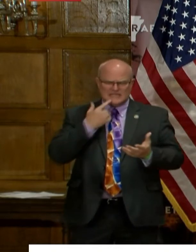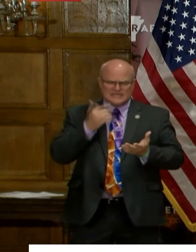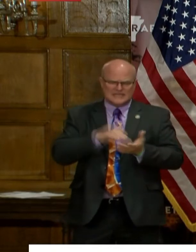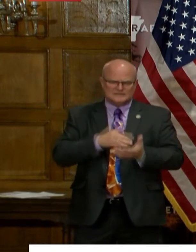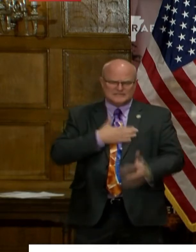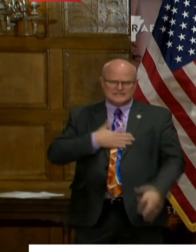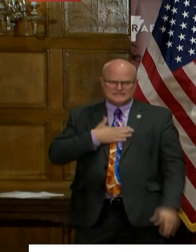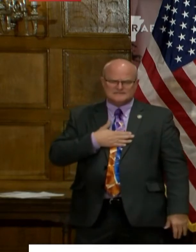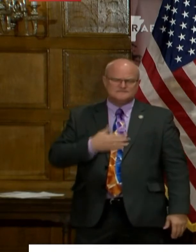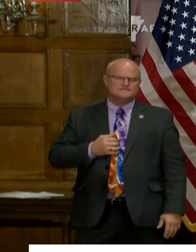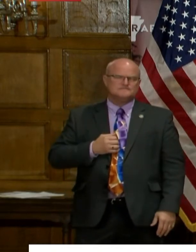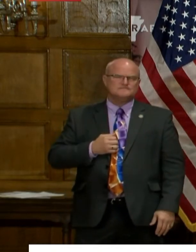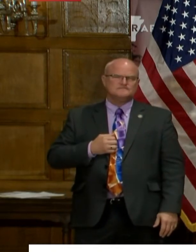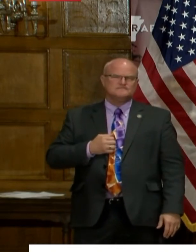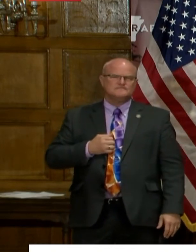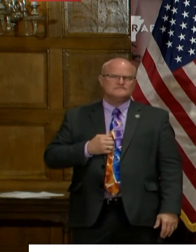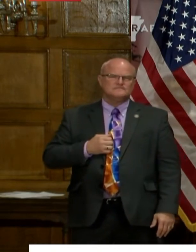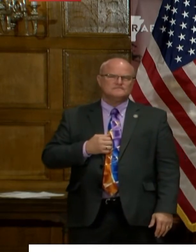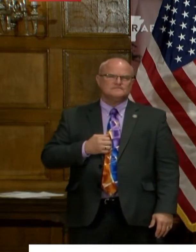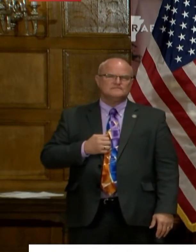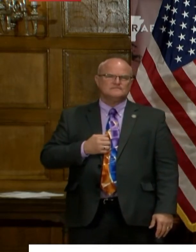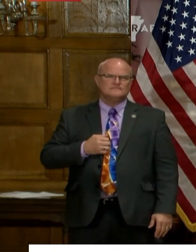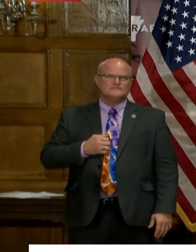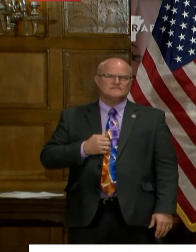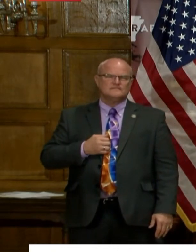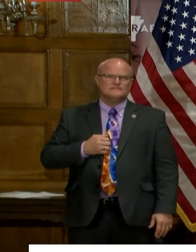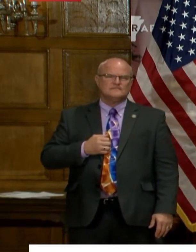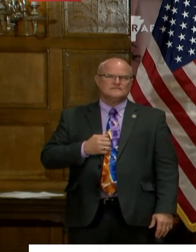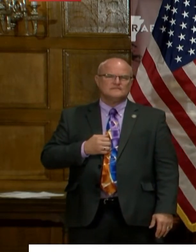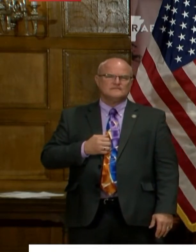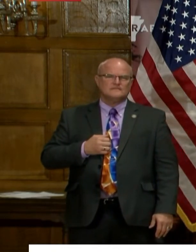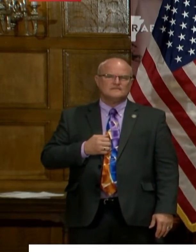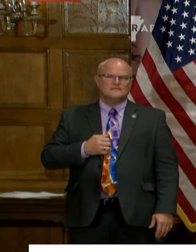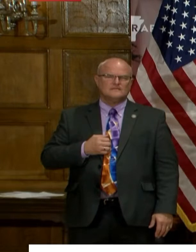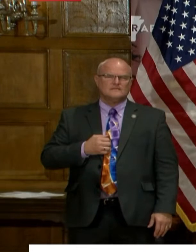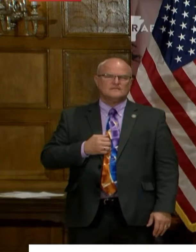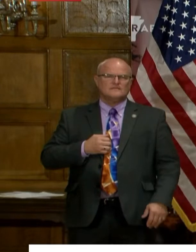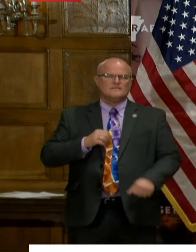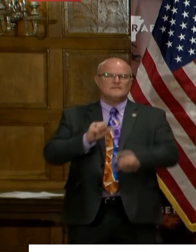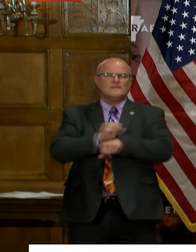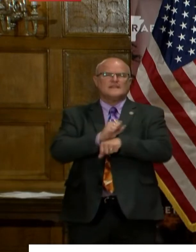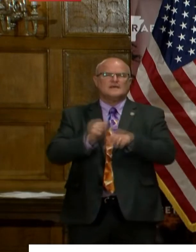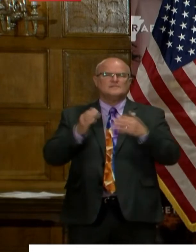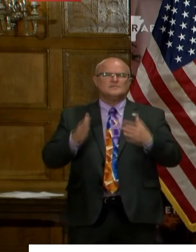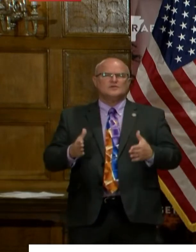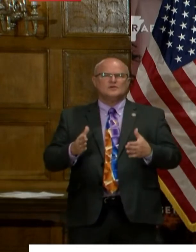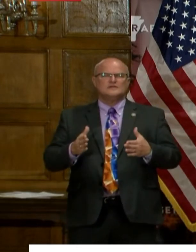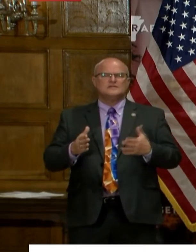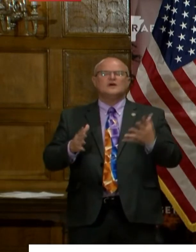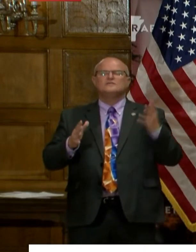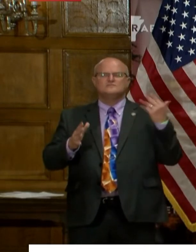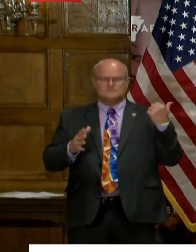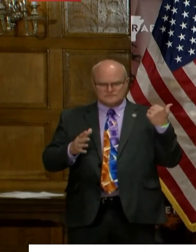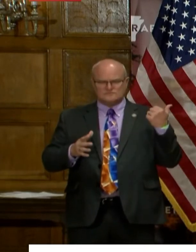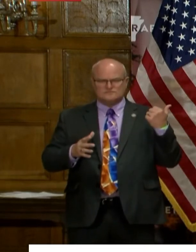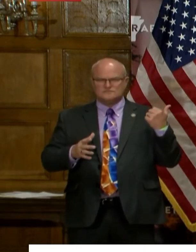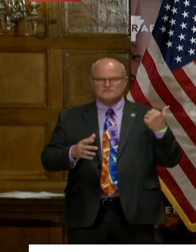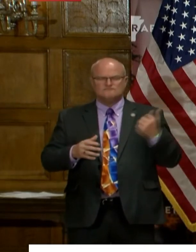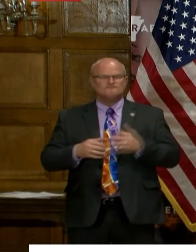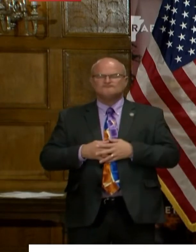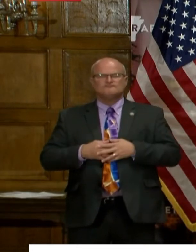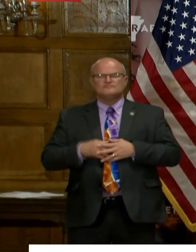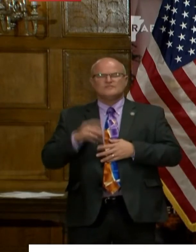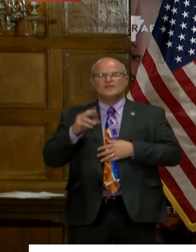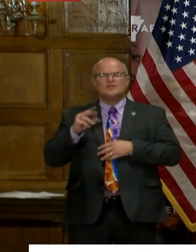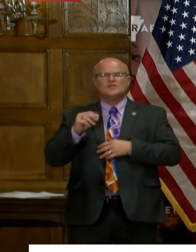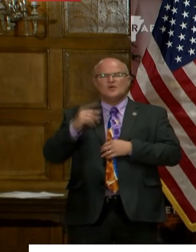what, again? Refresh me. It was regarding state employees. At what point you would consider letting them work from home? No,